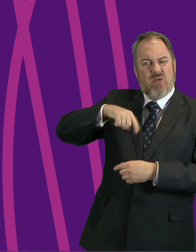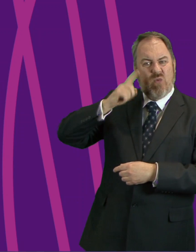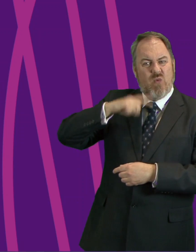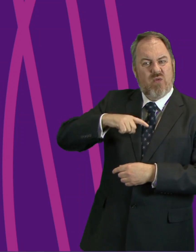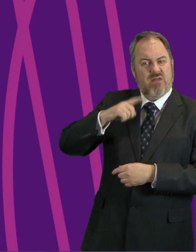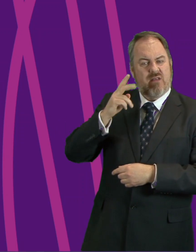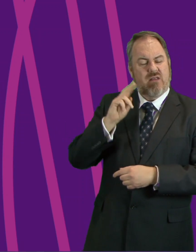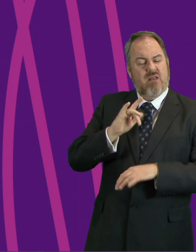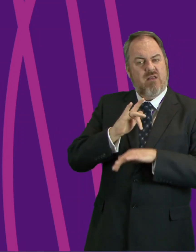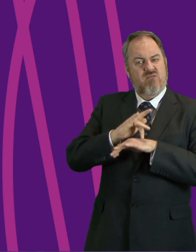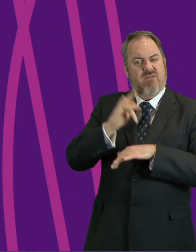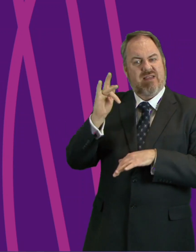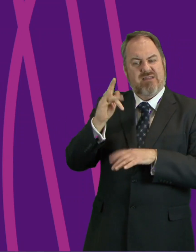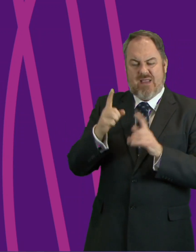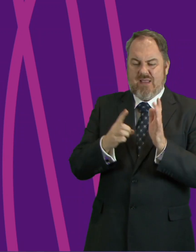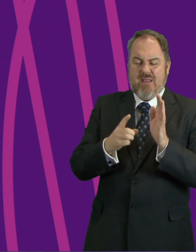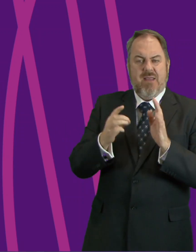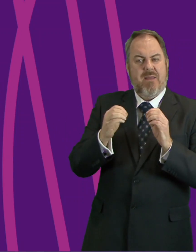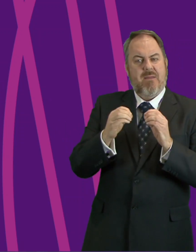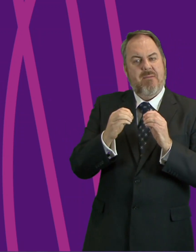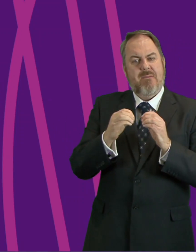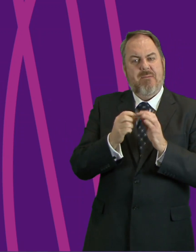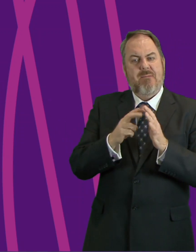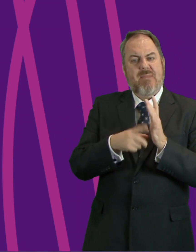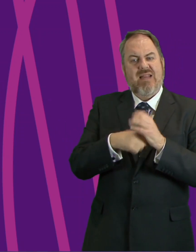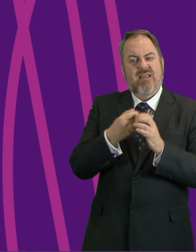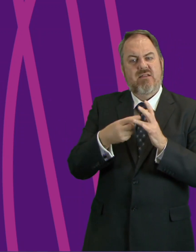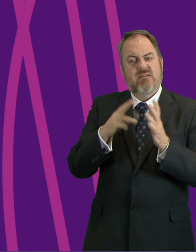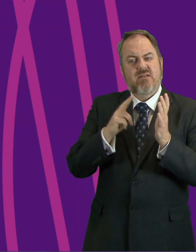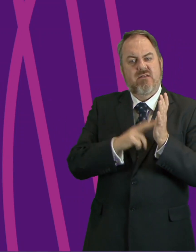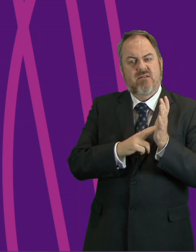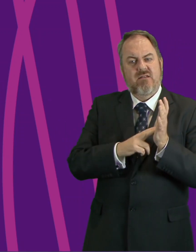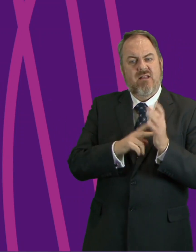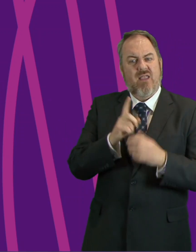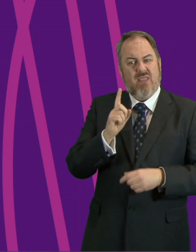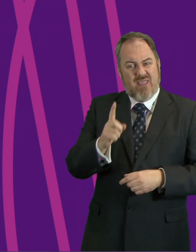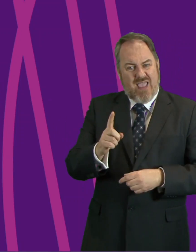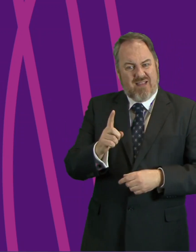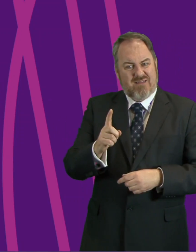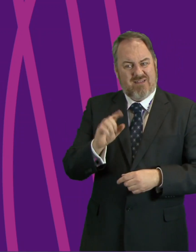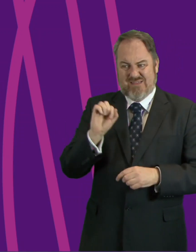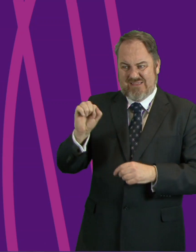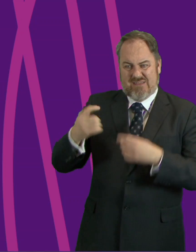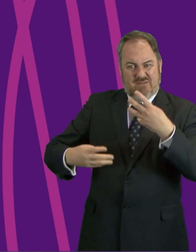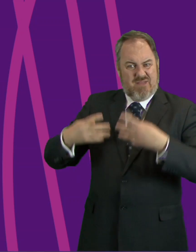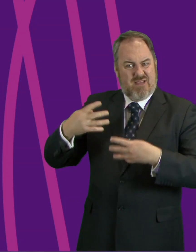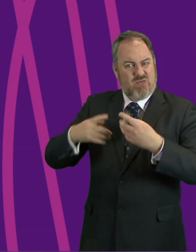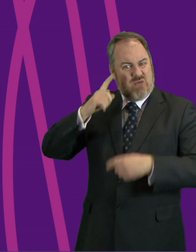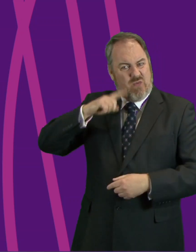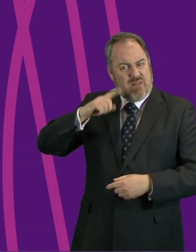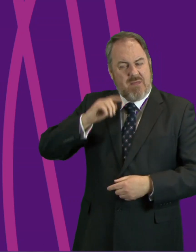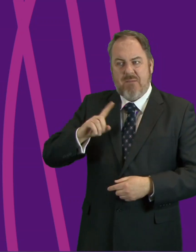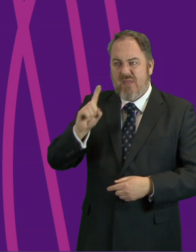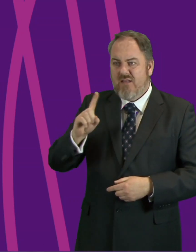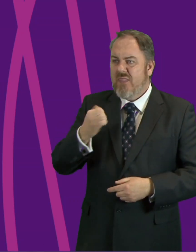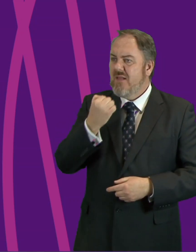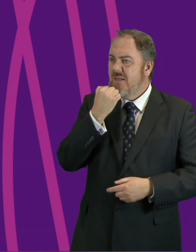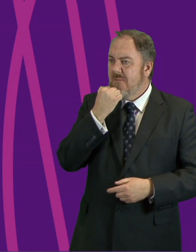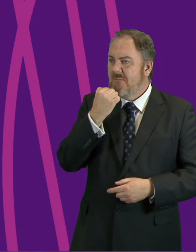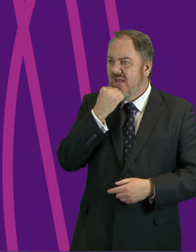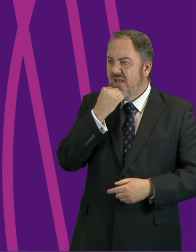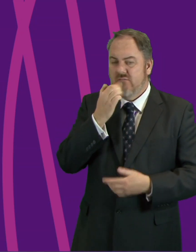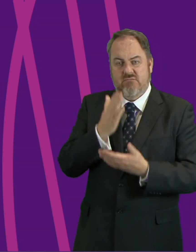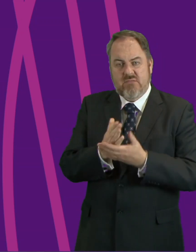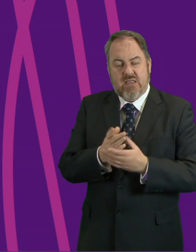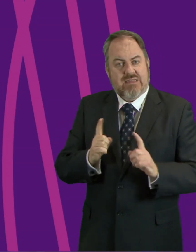number in Scotland's care homes could be as much as 10. But we haven't been told what the number is if